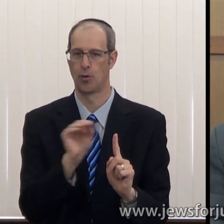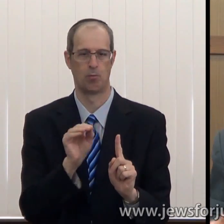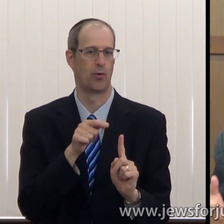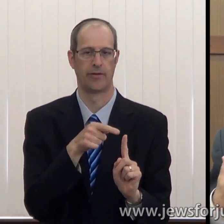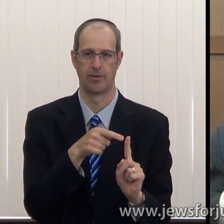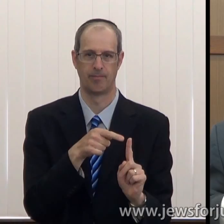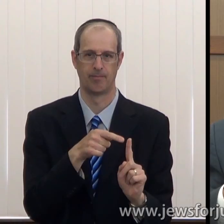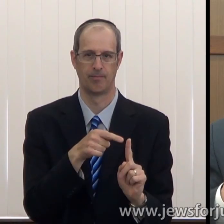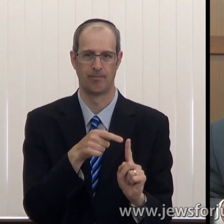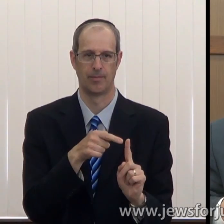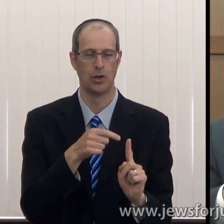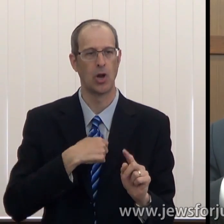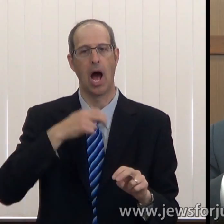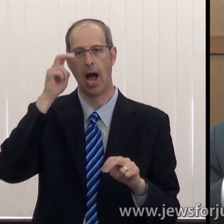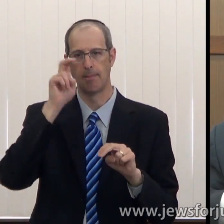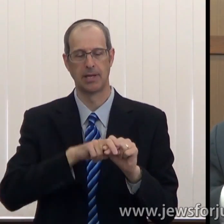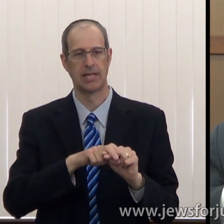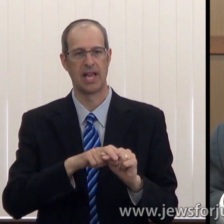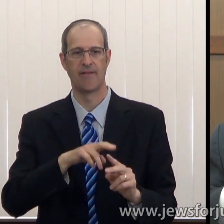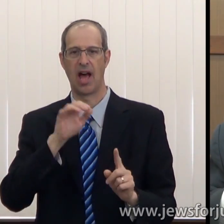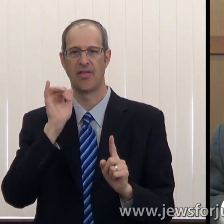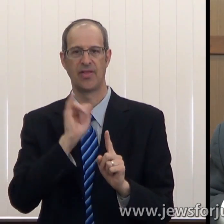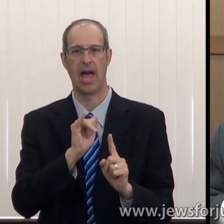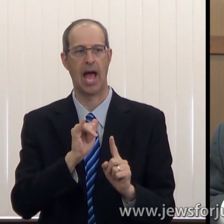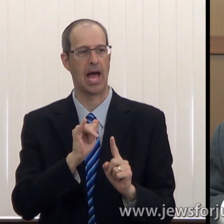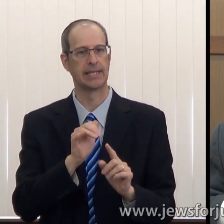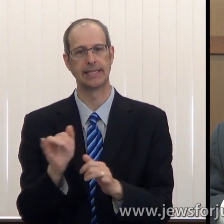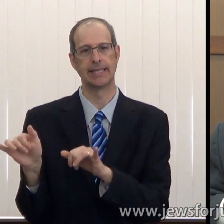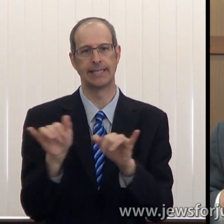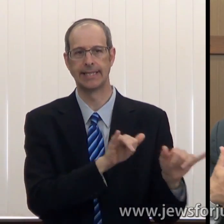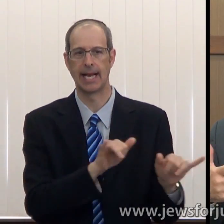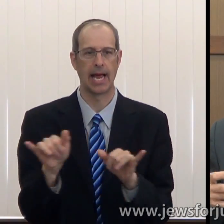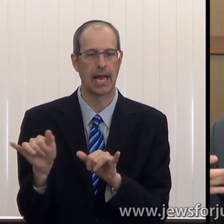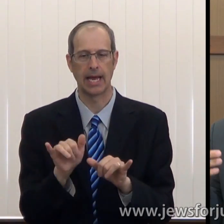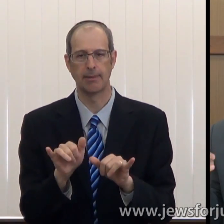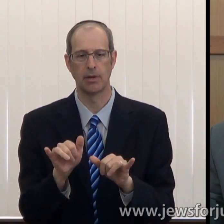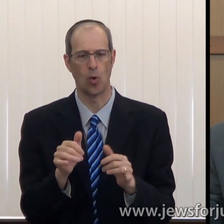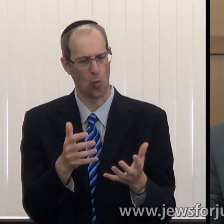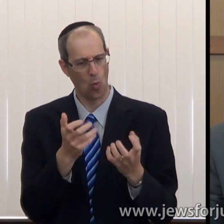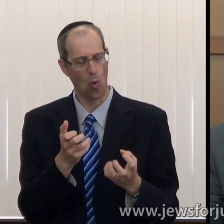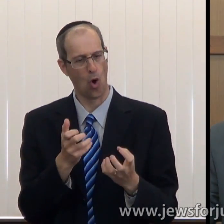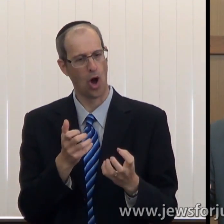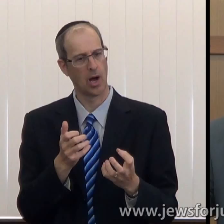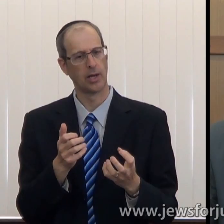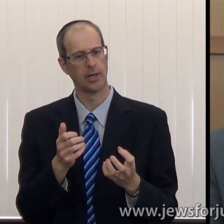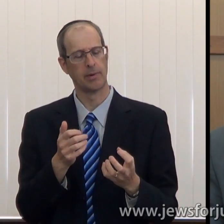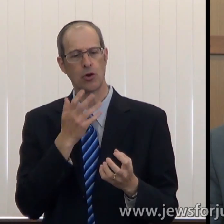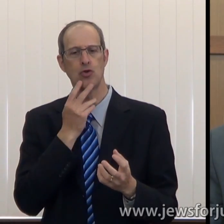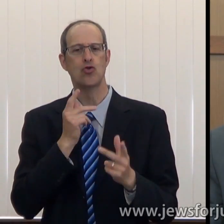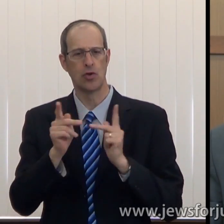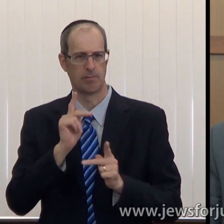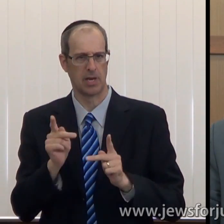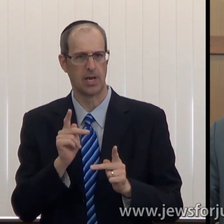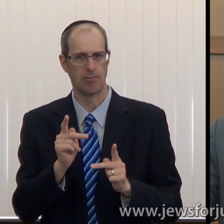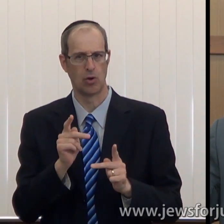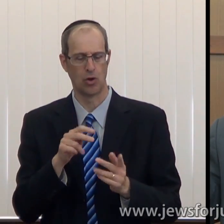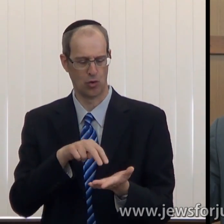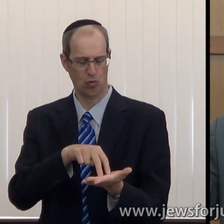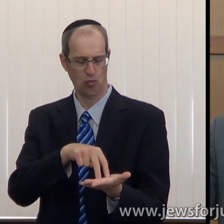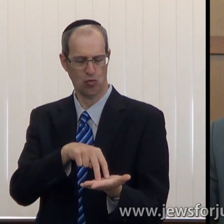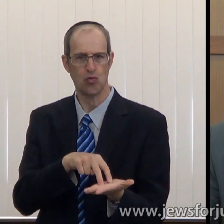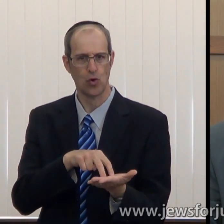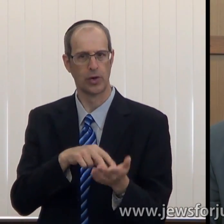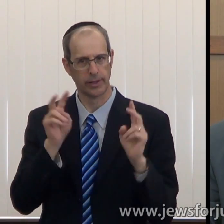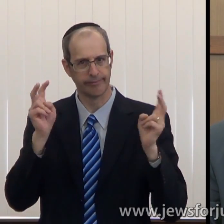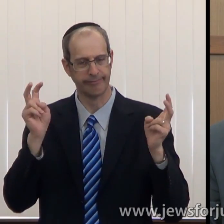So I believe that's what we want to do. We want to be people who are rooted